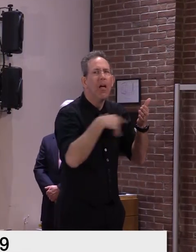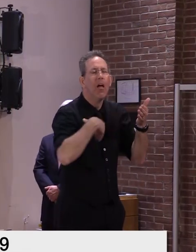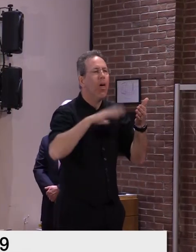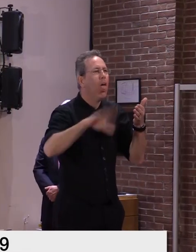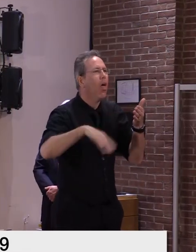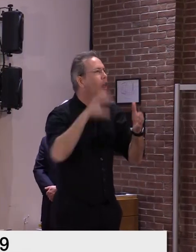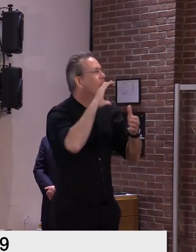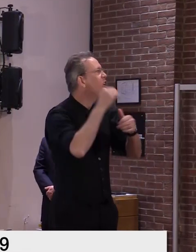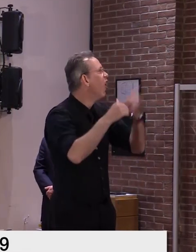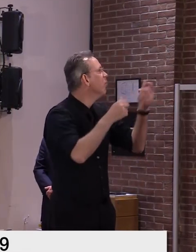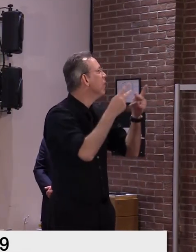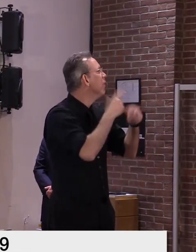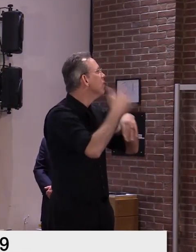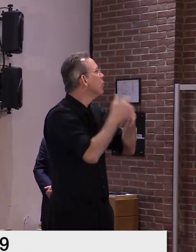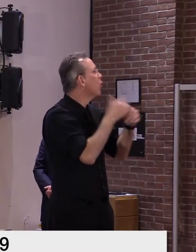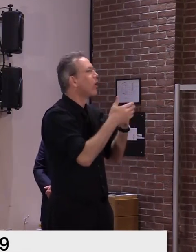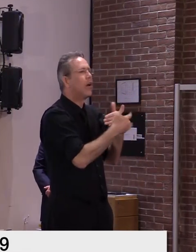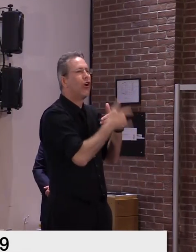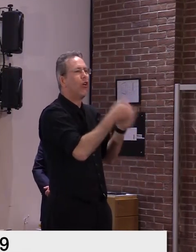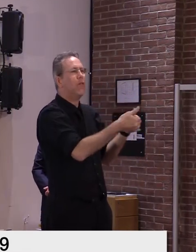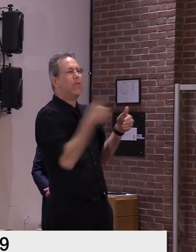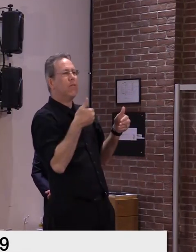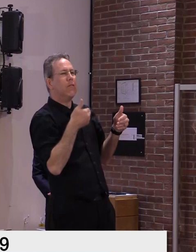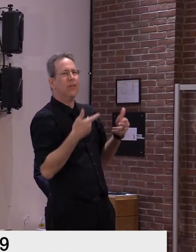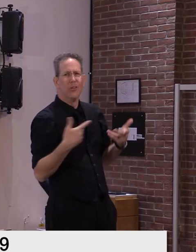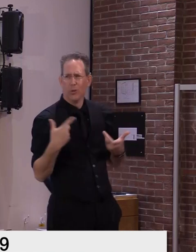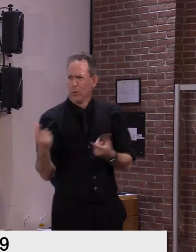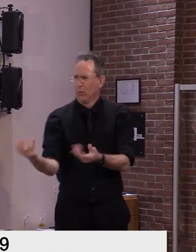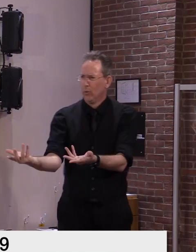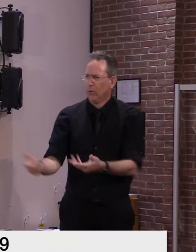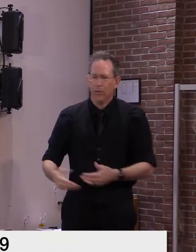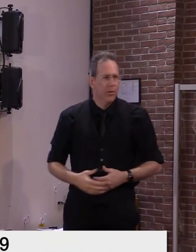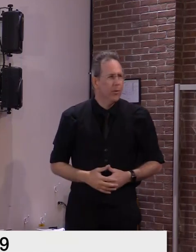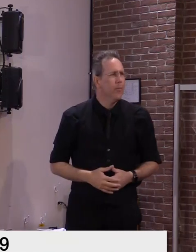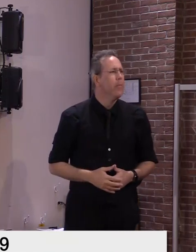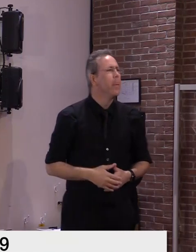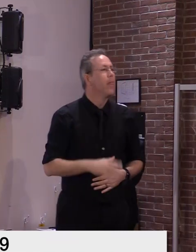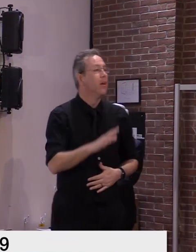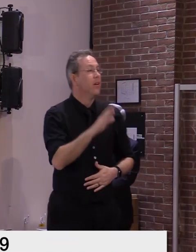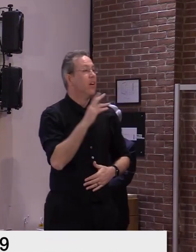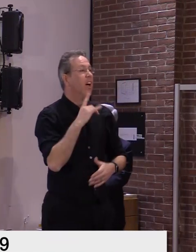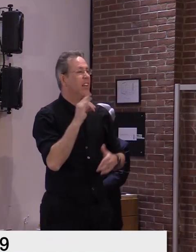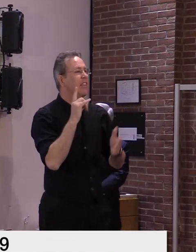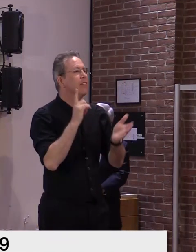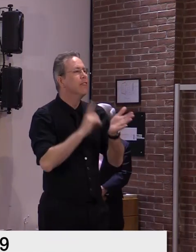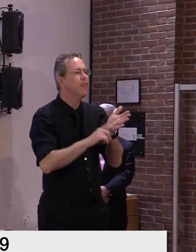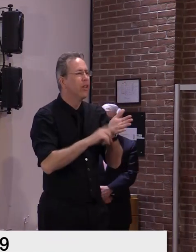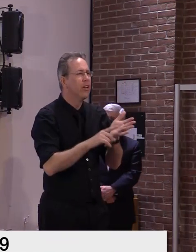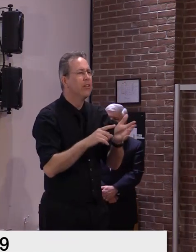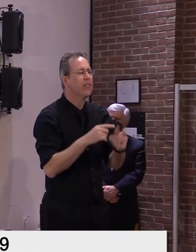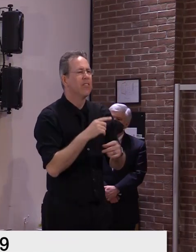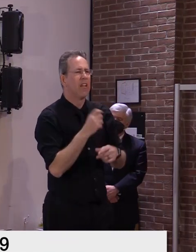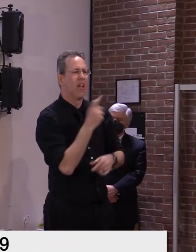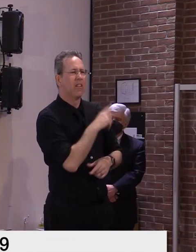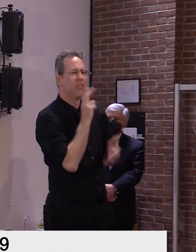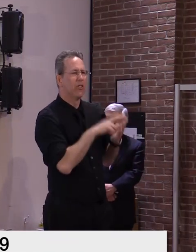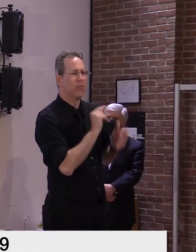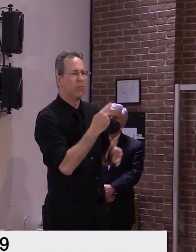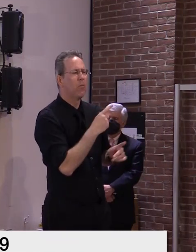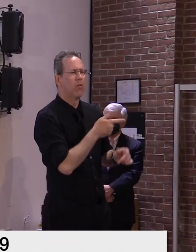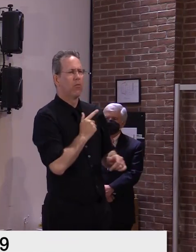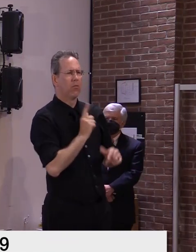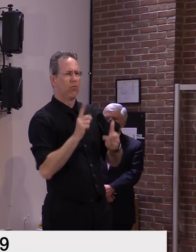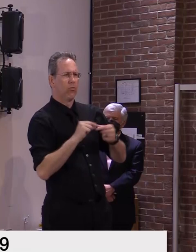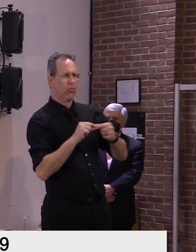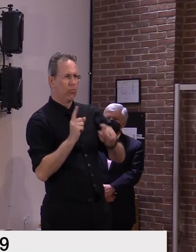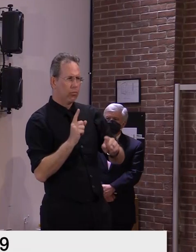But sometimes what we're seeing is some feel that they can only get an appointment